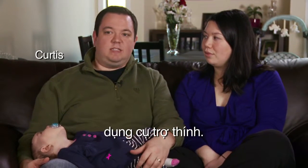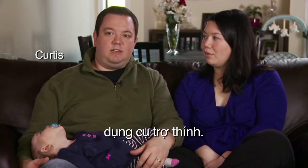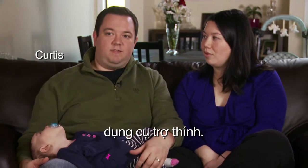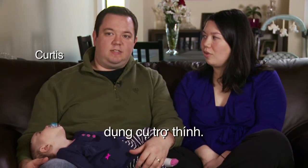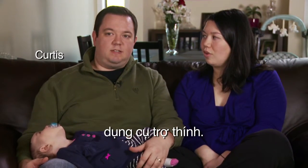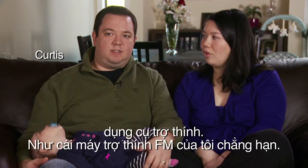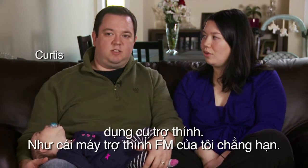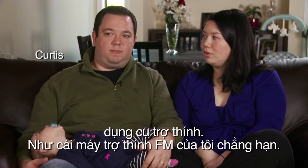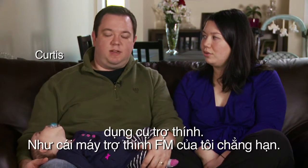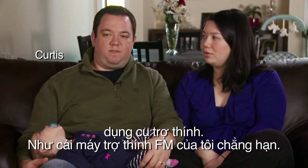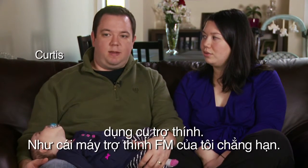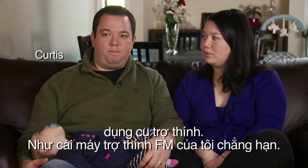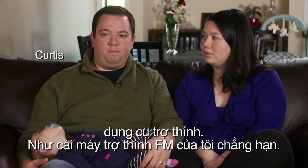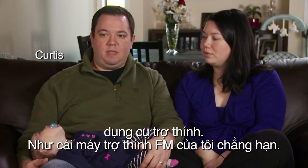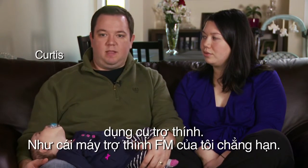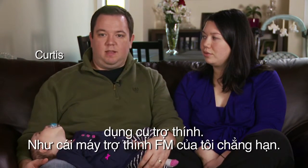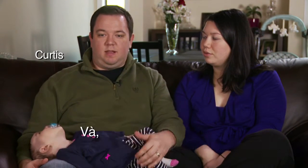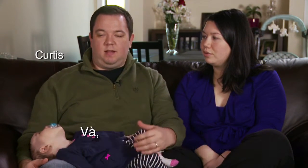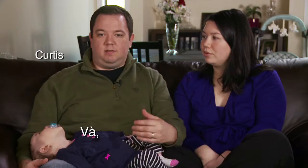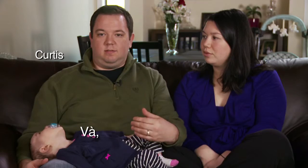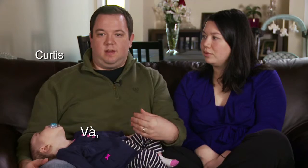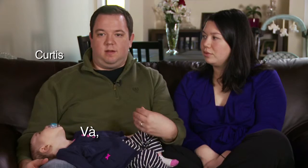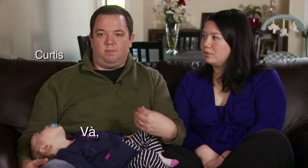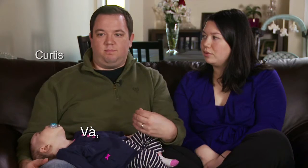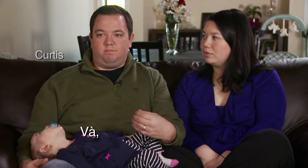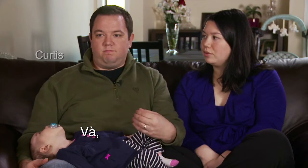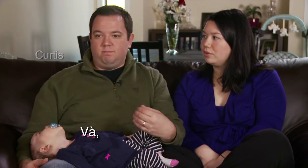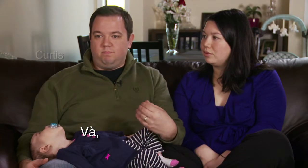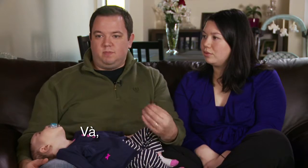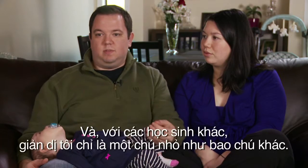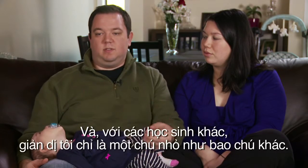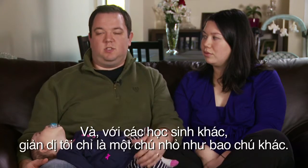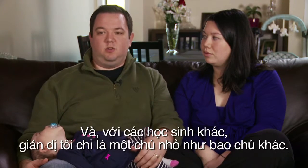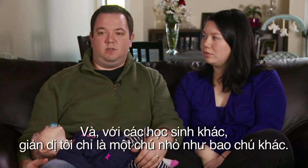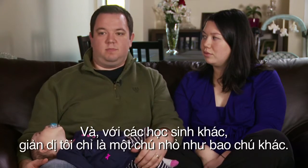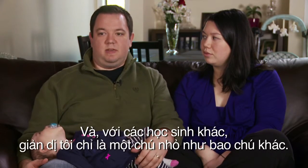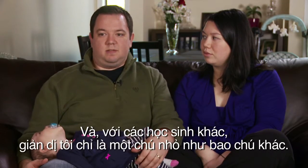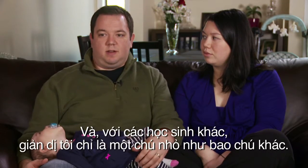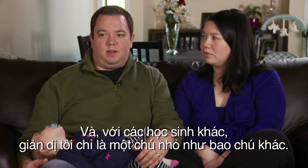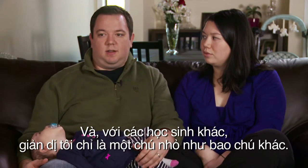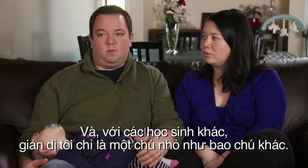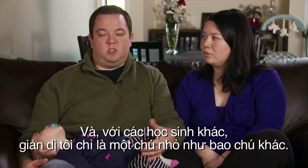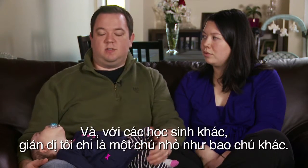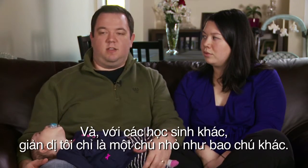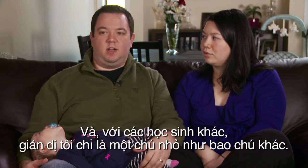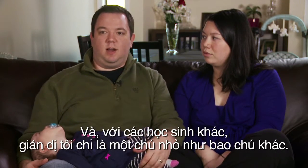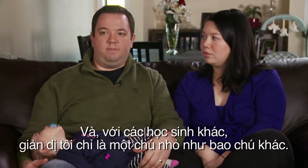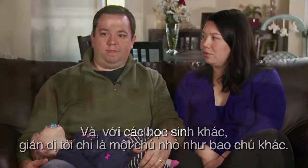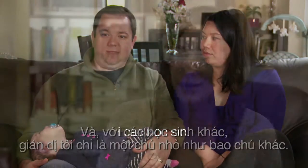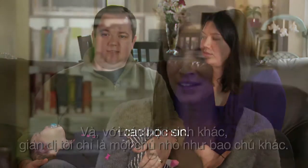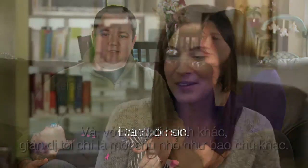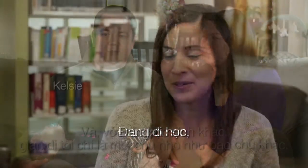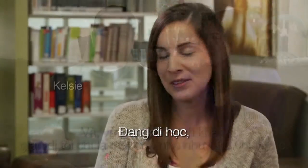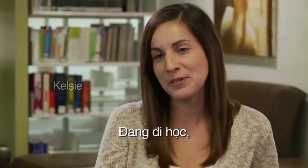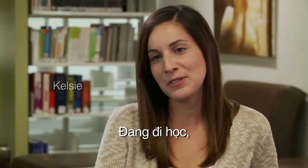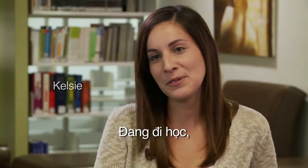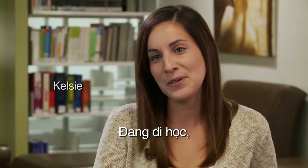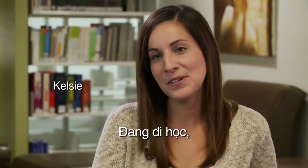listening devices, such as my FM. And the students, basically, I was just another kid. Going through school,